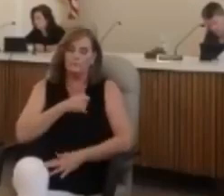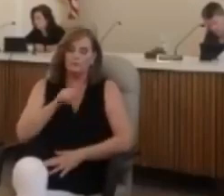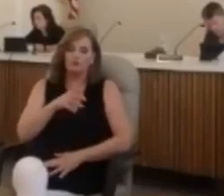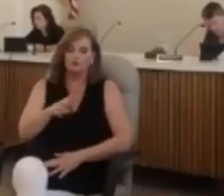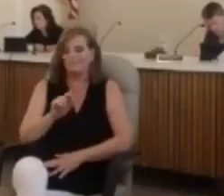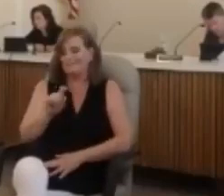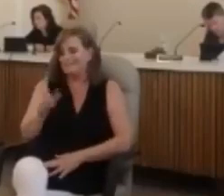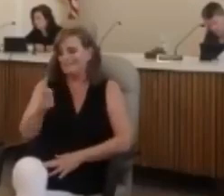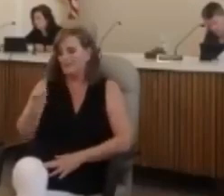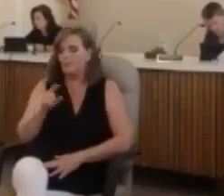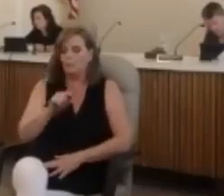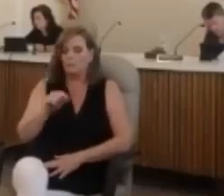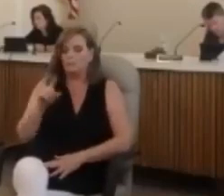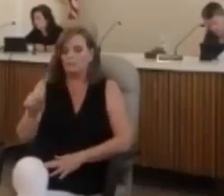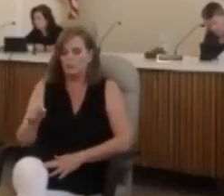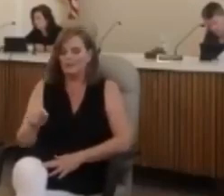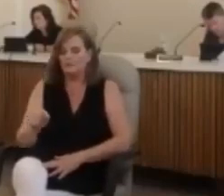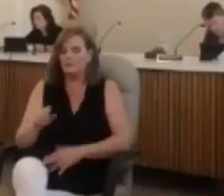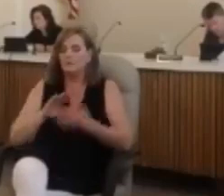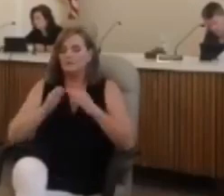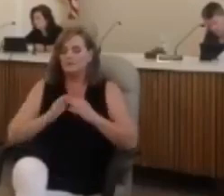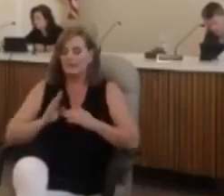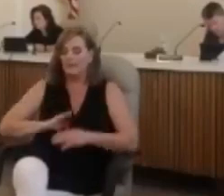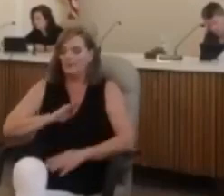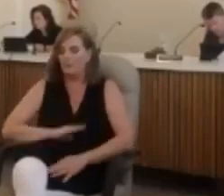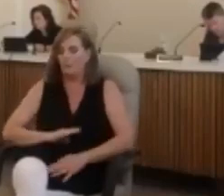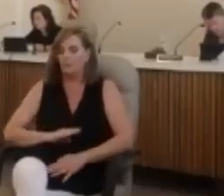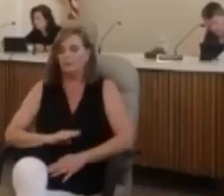2020 town board minutes.